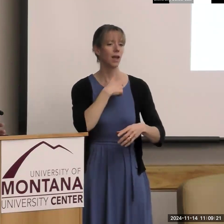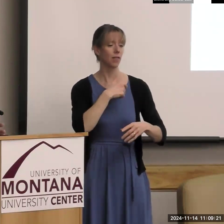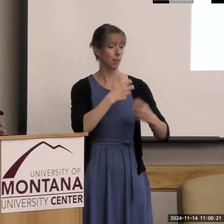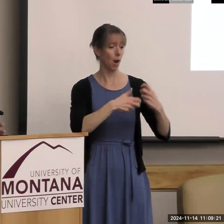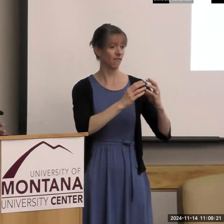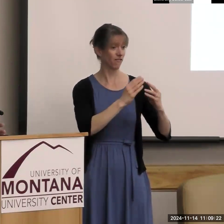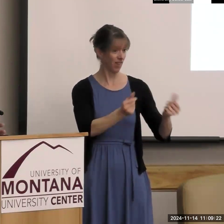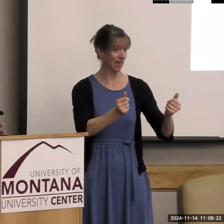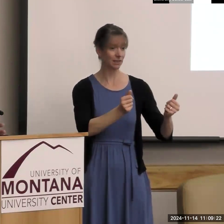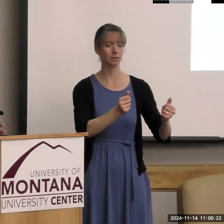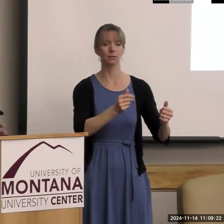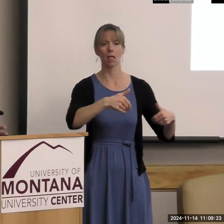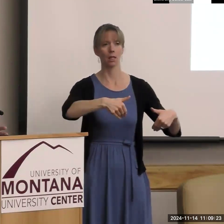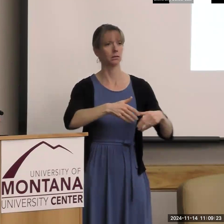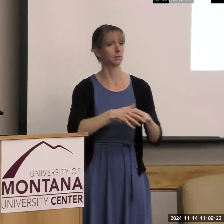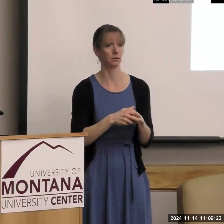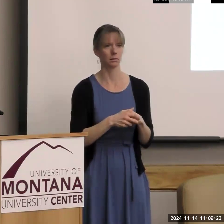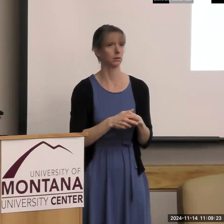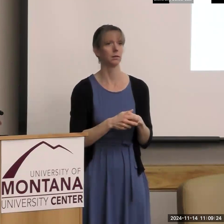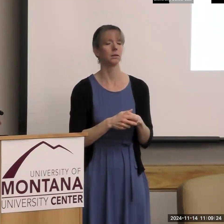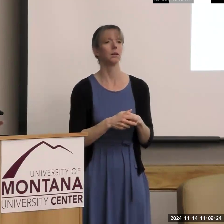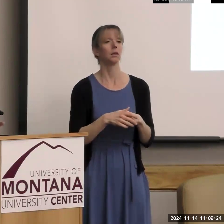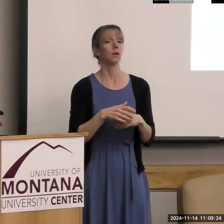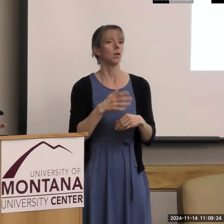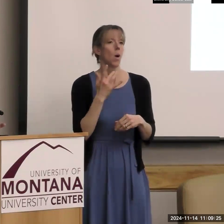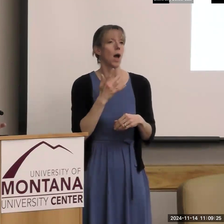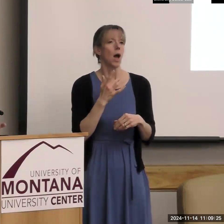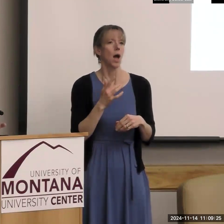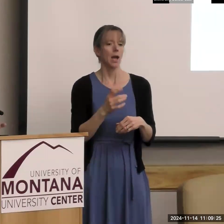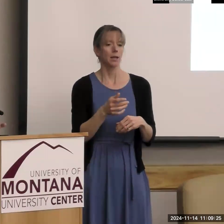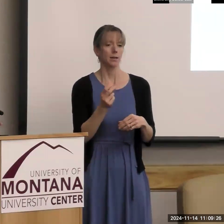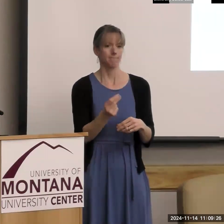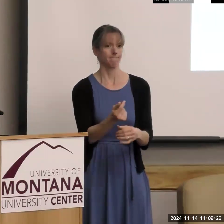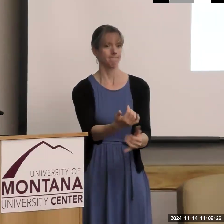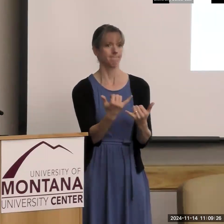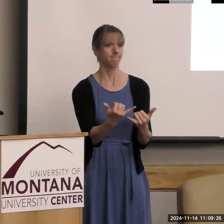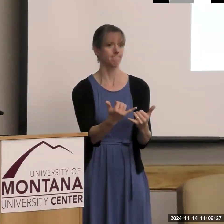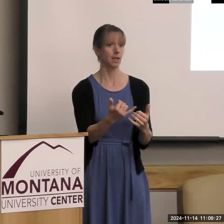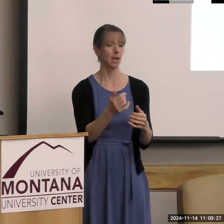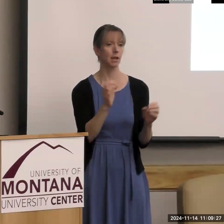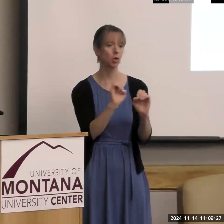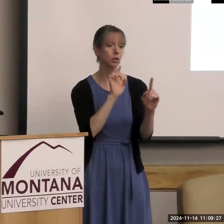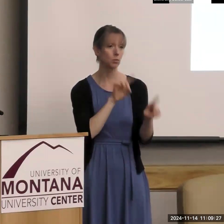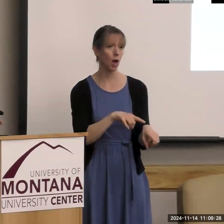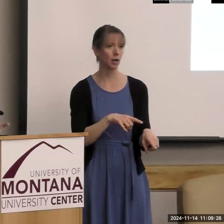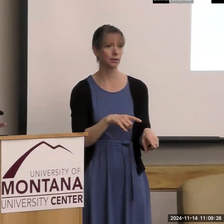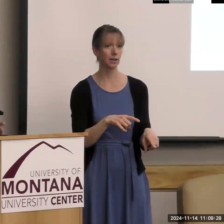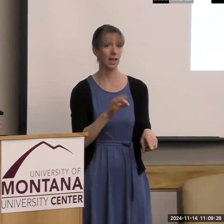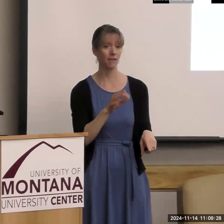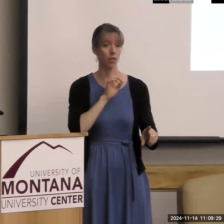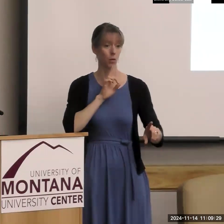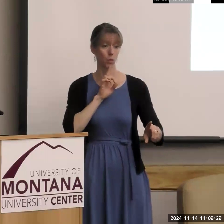yet. And part of it is the acute nature of emergency response. And even if the